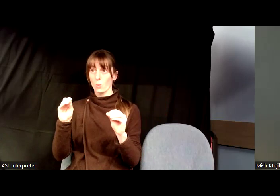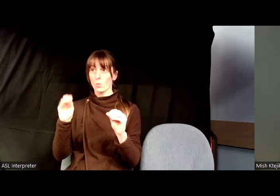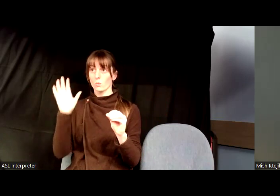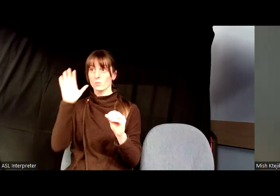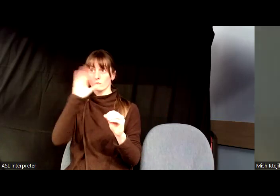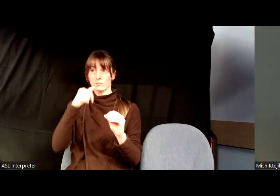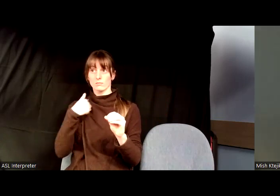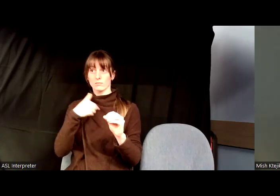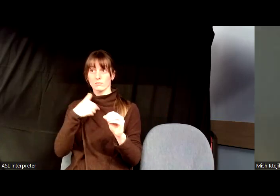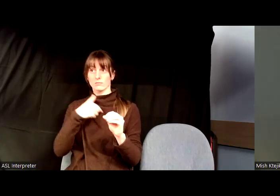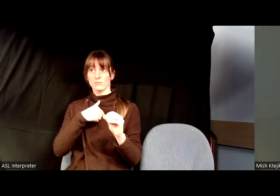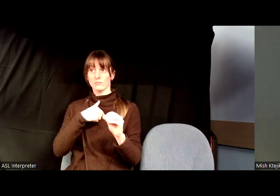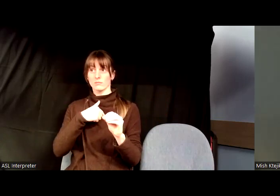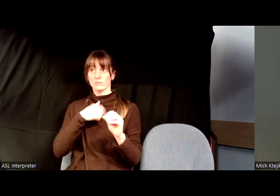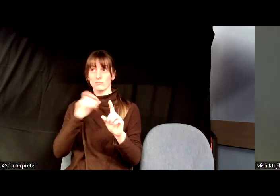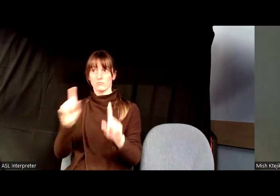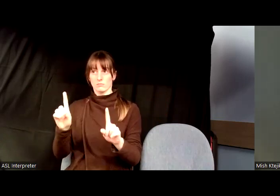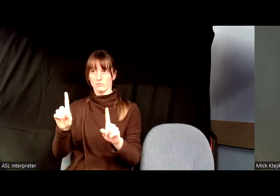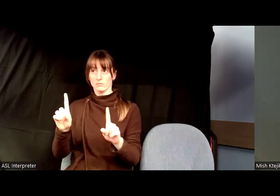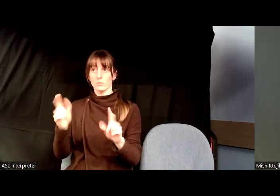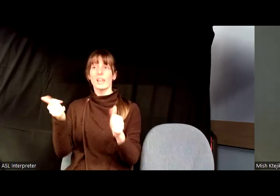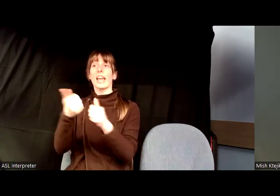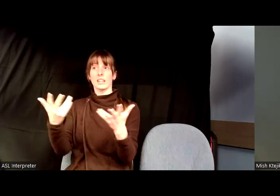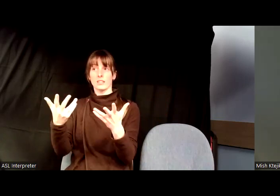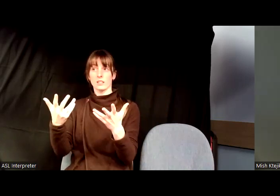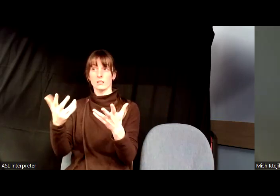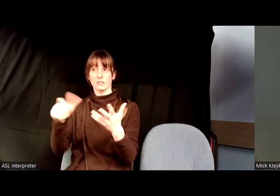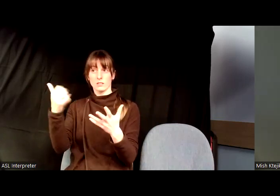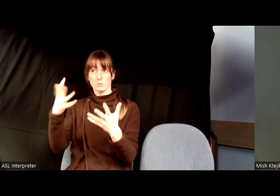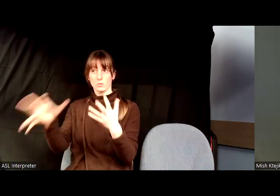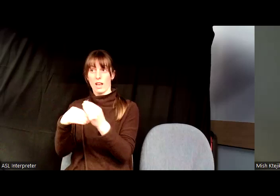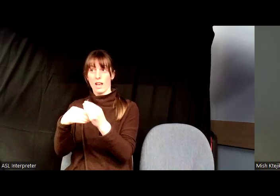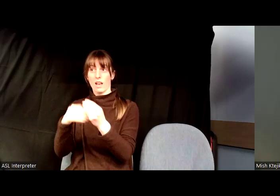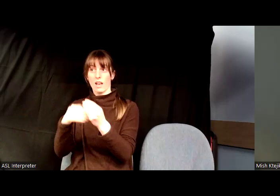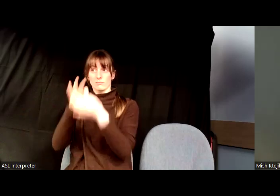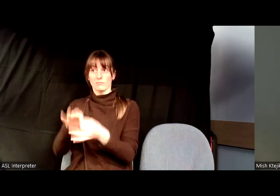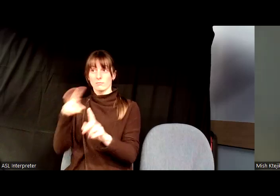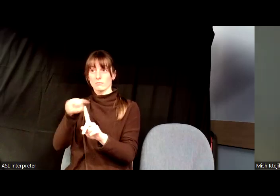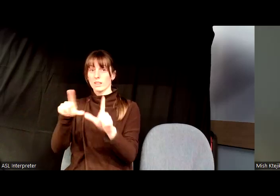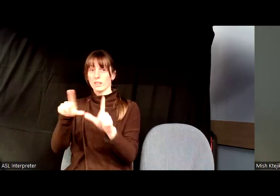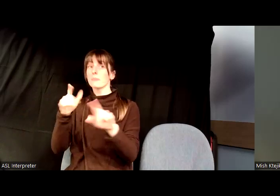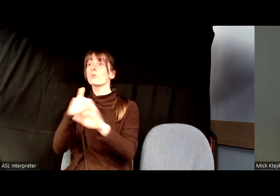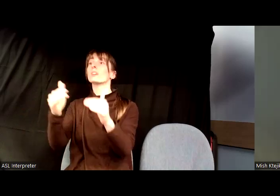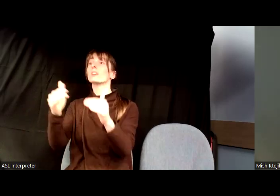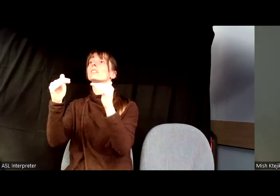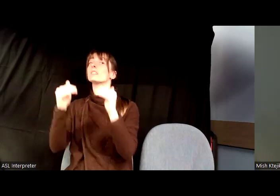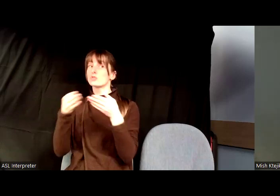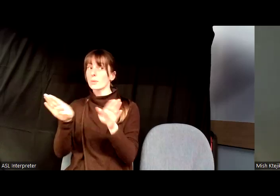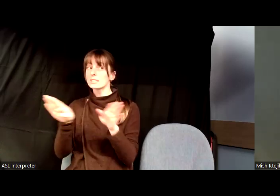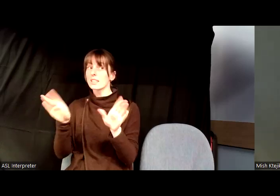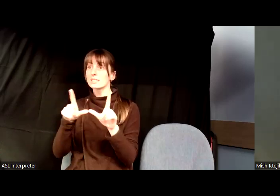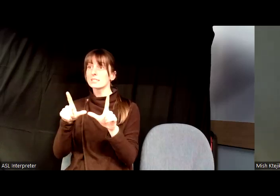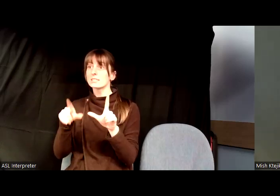Yeah, so I guess what we need to do now, is there anything else we need to add to the discussion related to provisional license before we proceed? So we